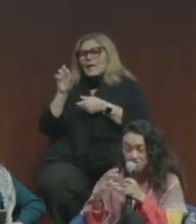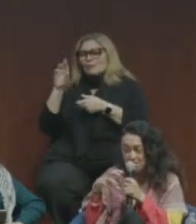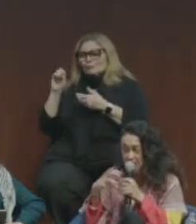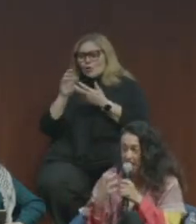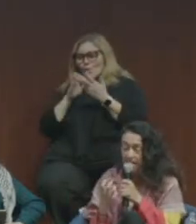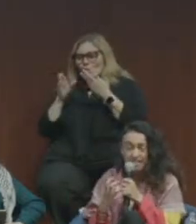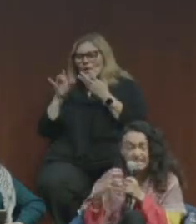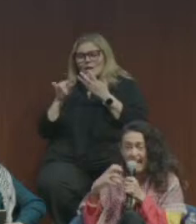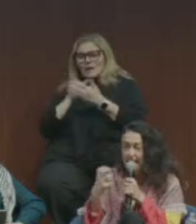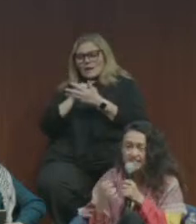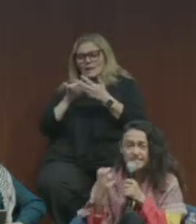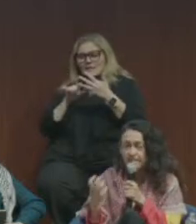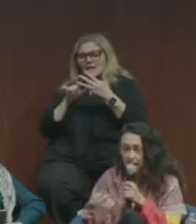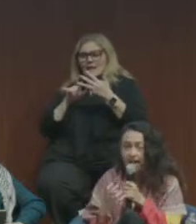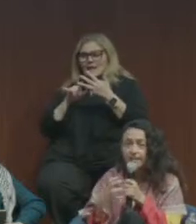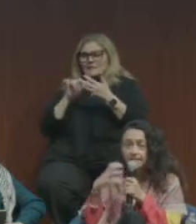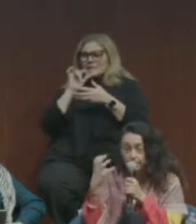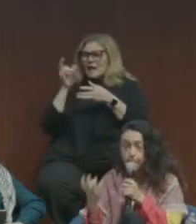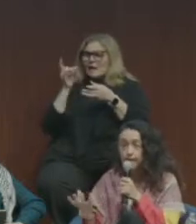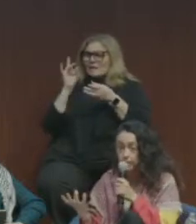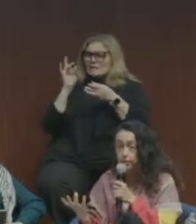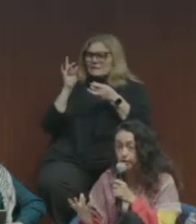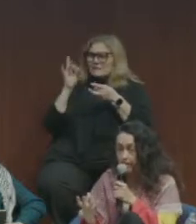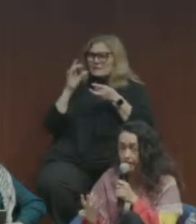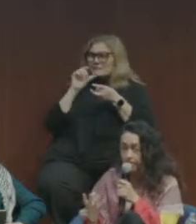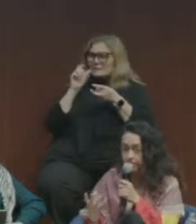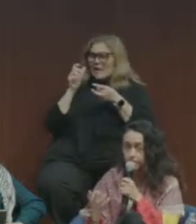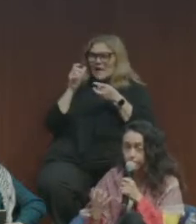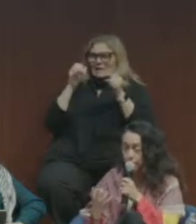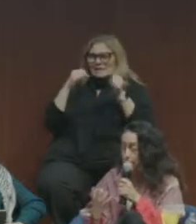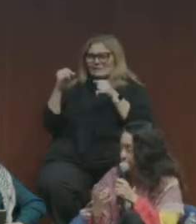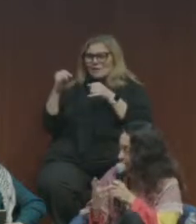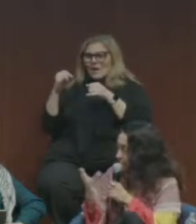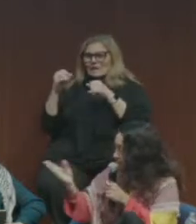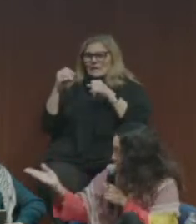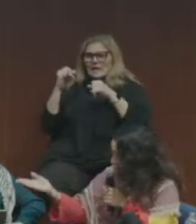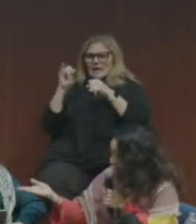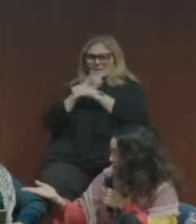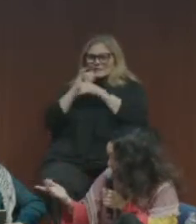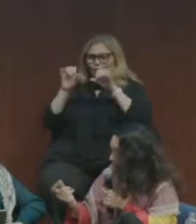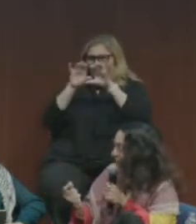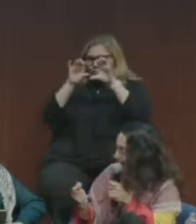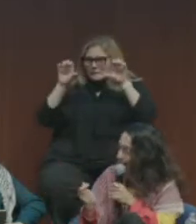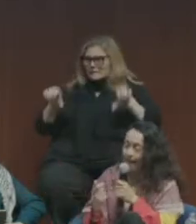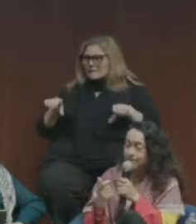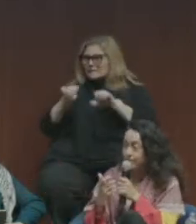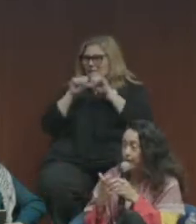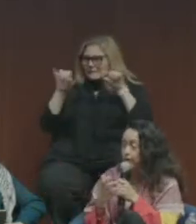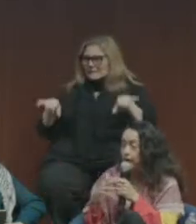a nasty knot in the medical industrial complex. And I think